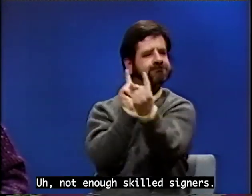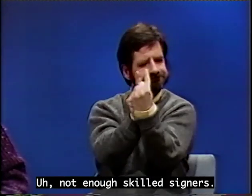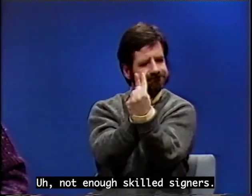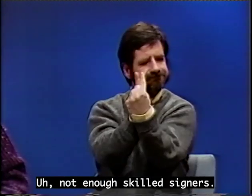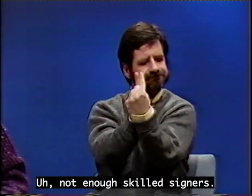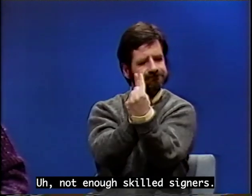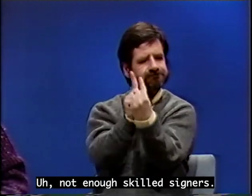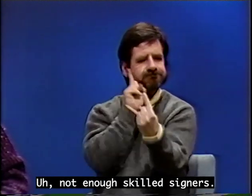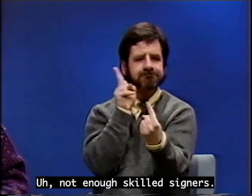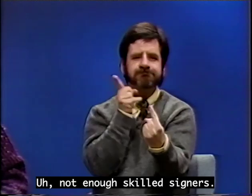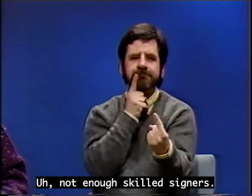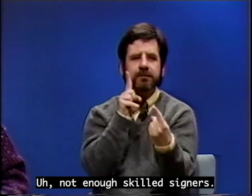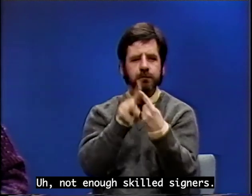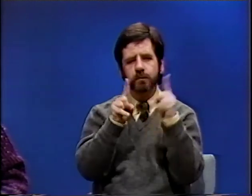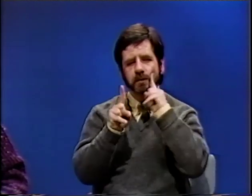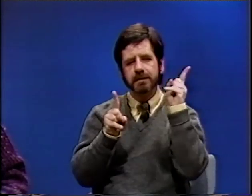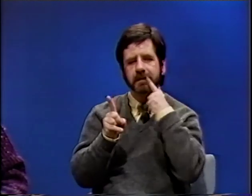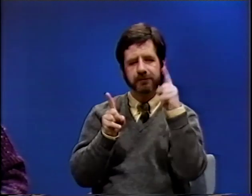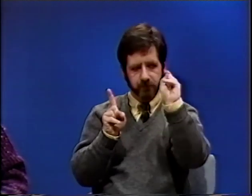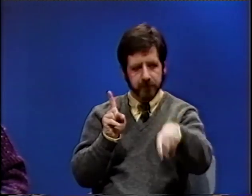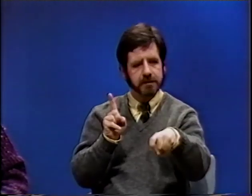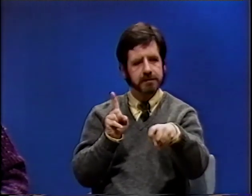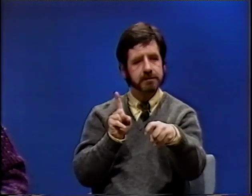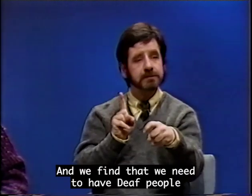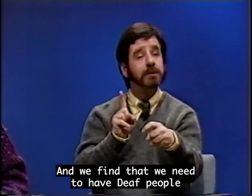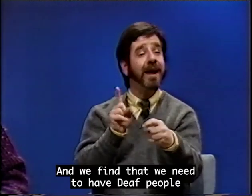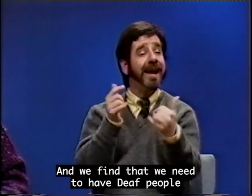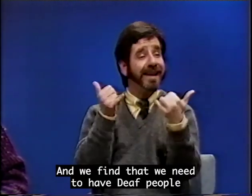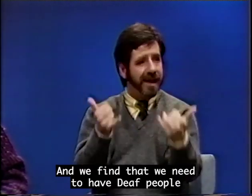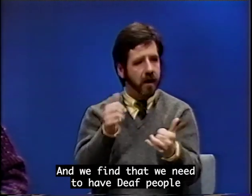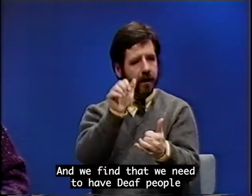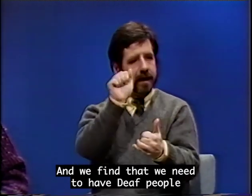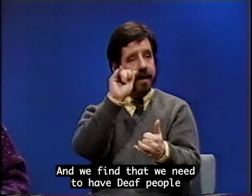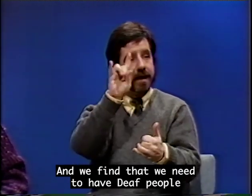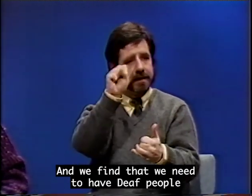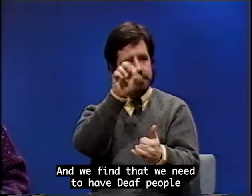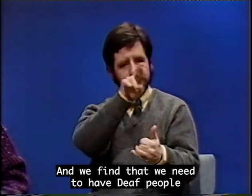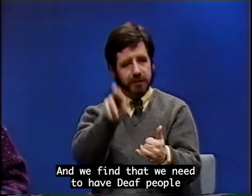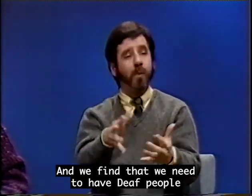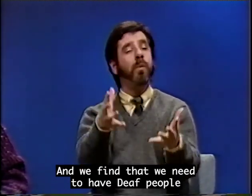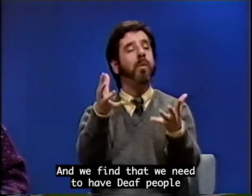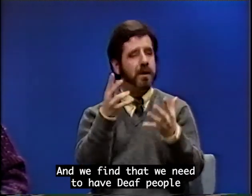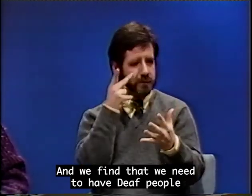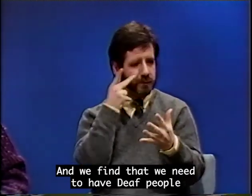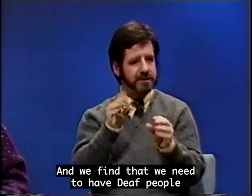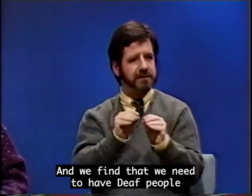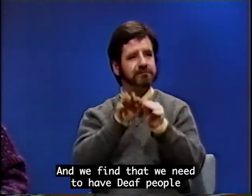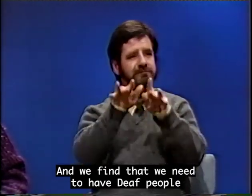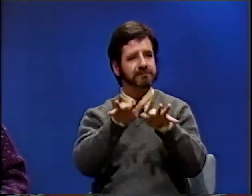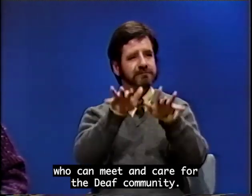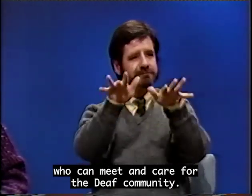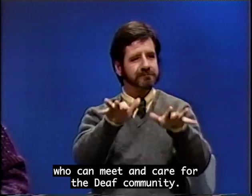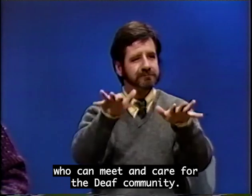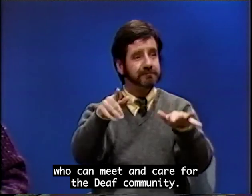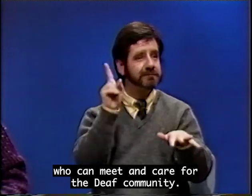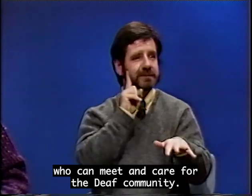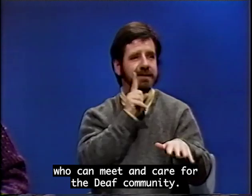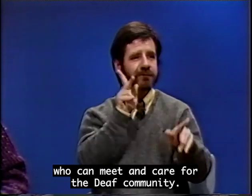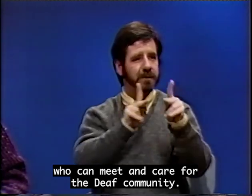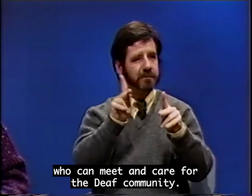enough skilled signers. And we find that we need to have deaf people who can meet and care for